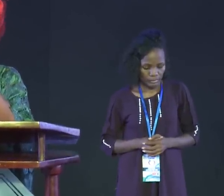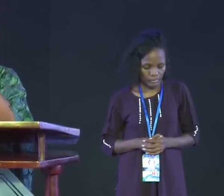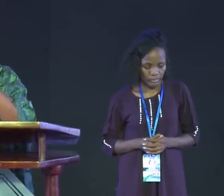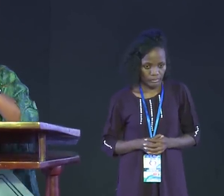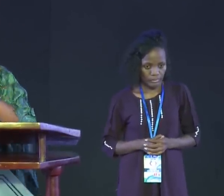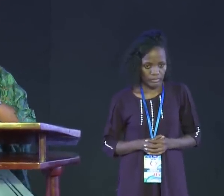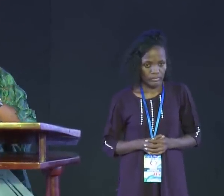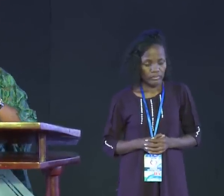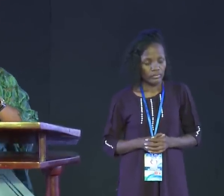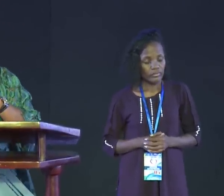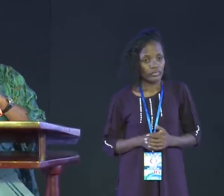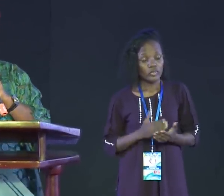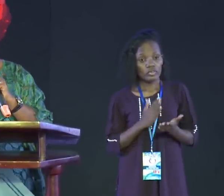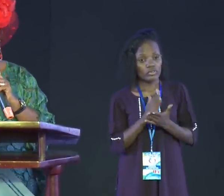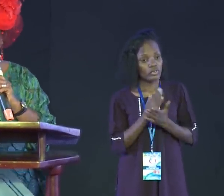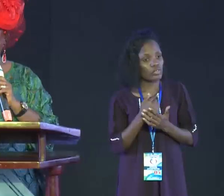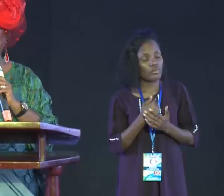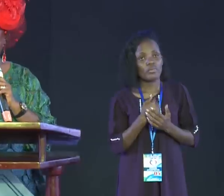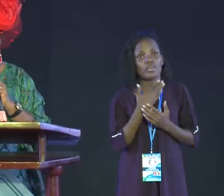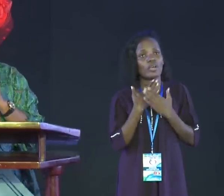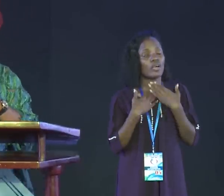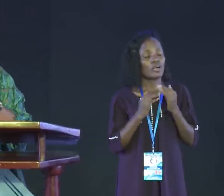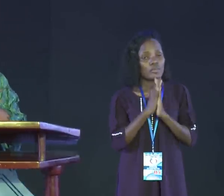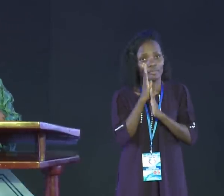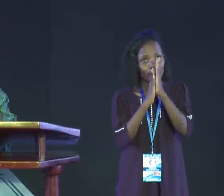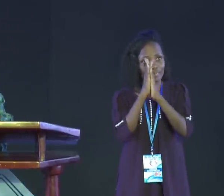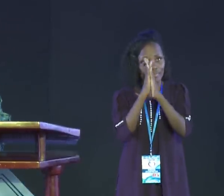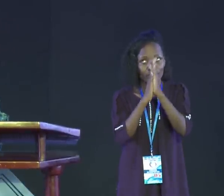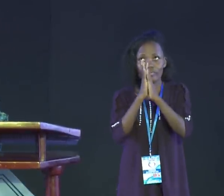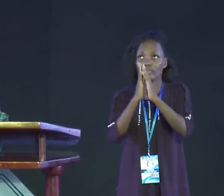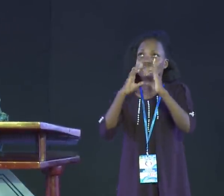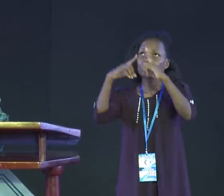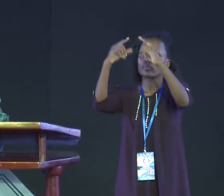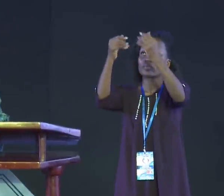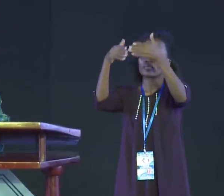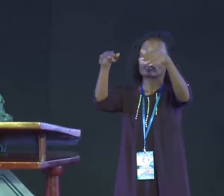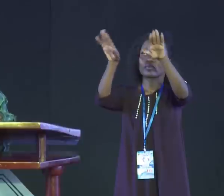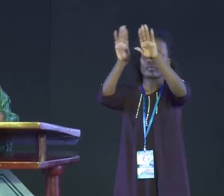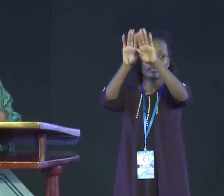Jagala nnyo genda mu guru. There's so much desire to go to heaven.